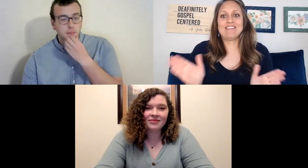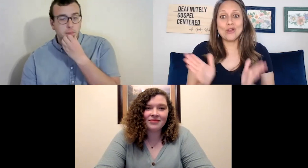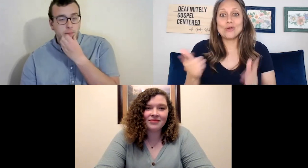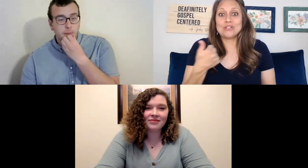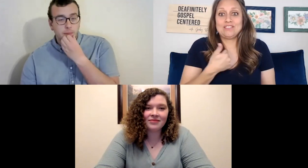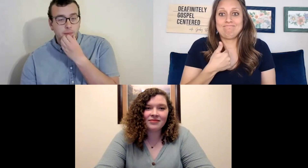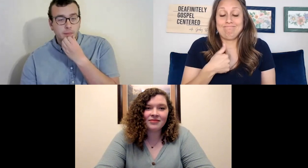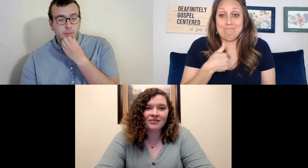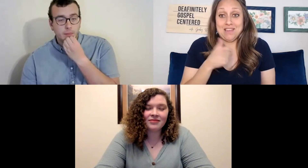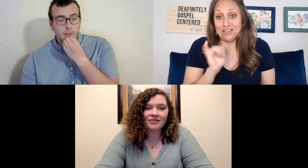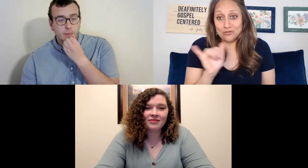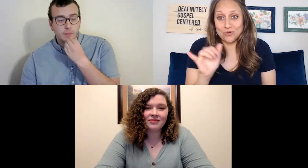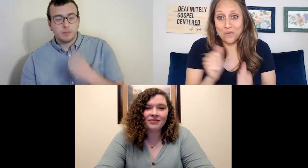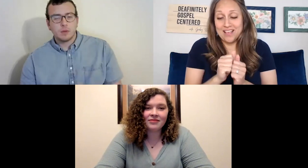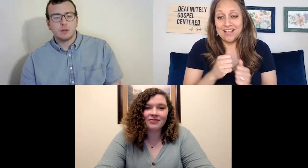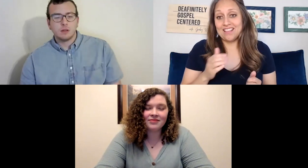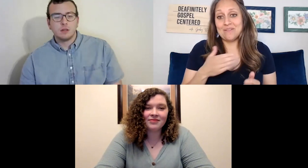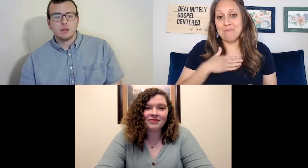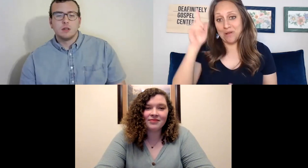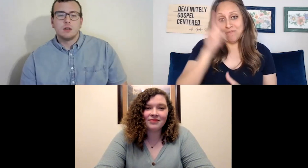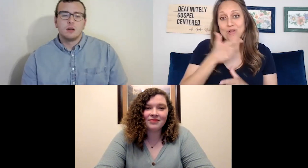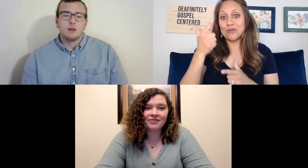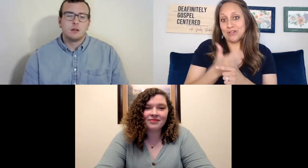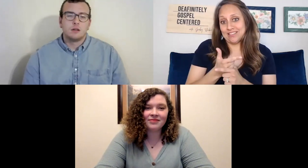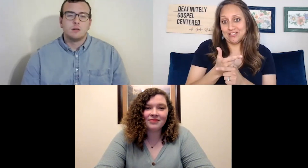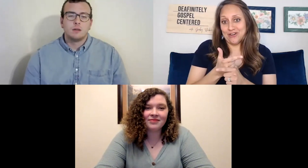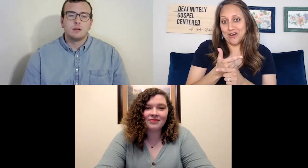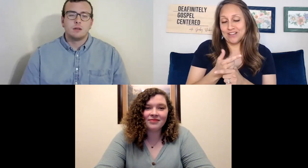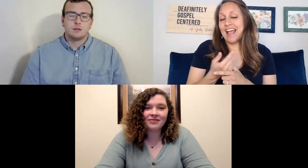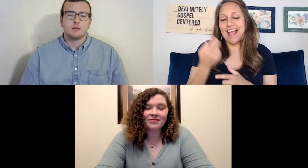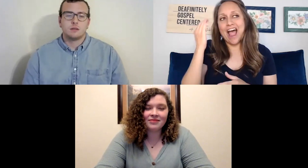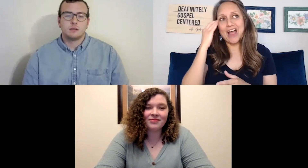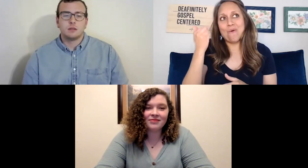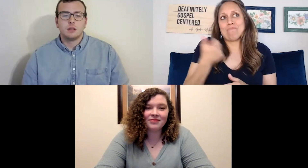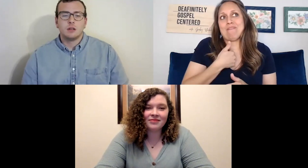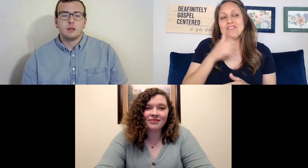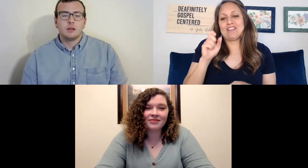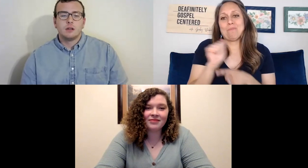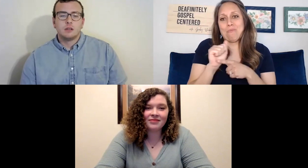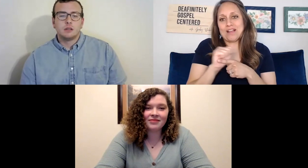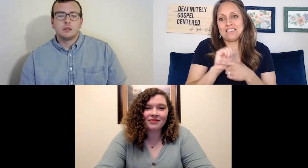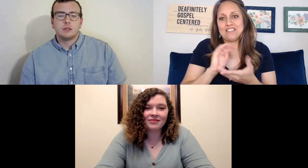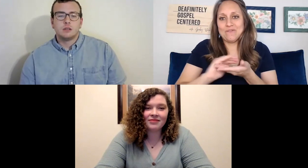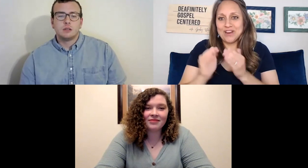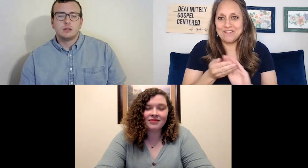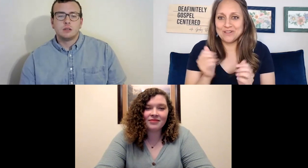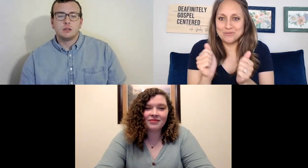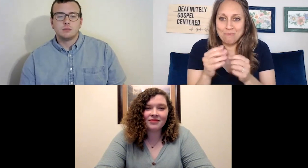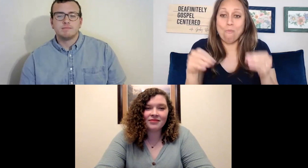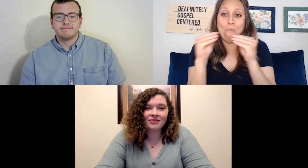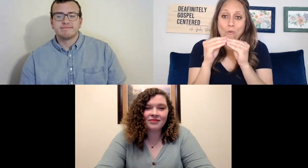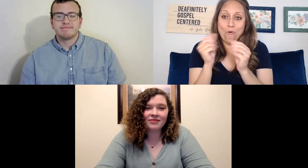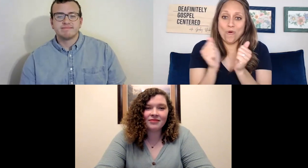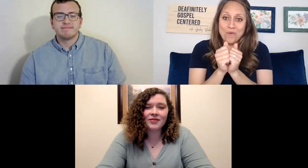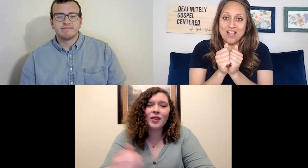us. It's encouraging to me, just with my own relationship with my siblings. And I know this is something that I